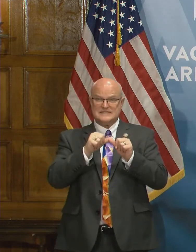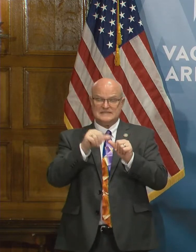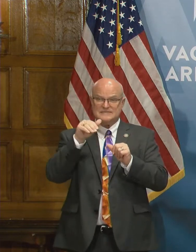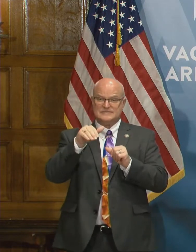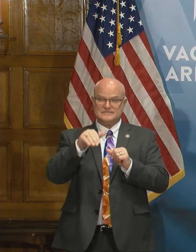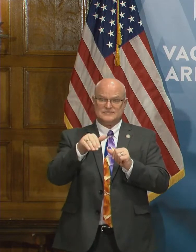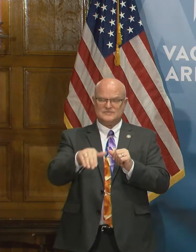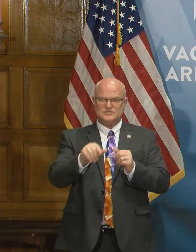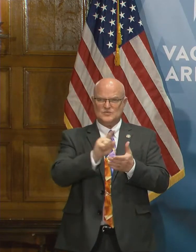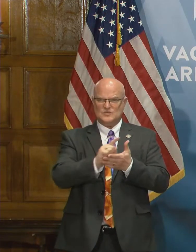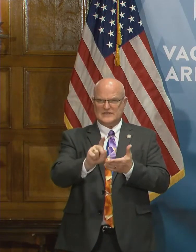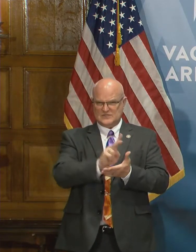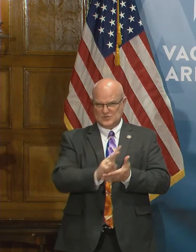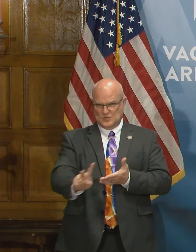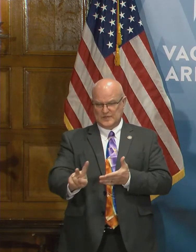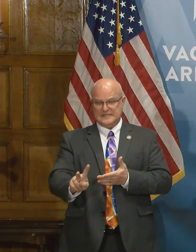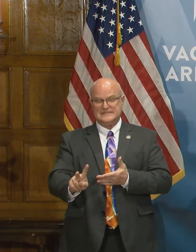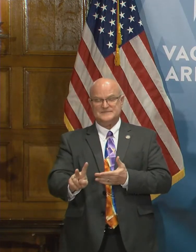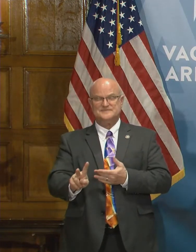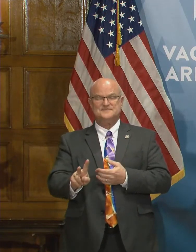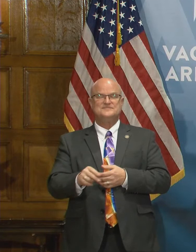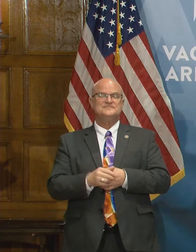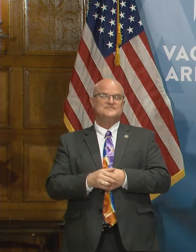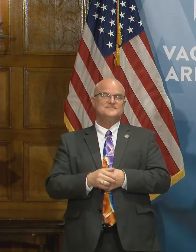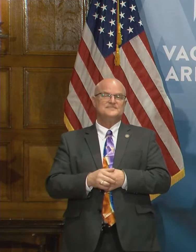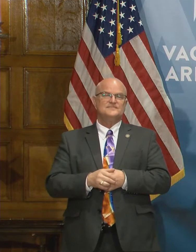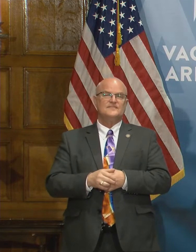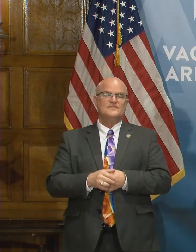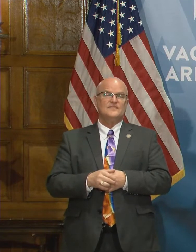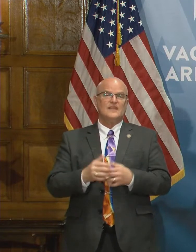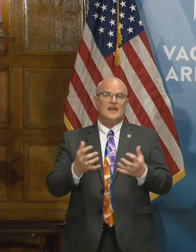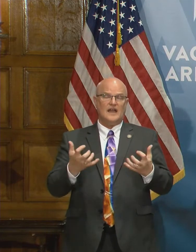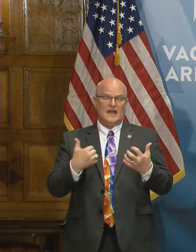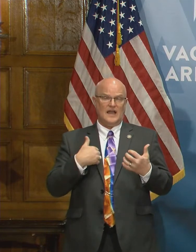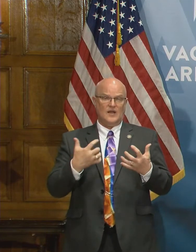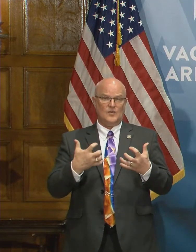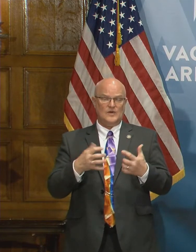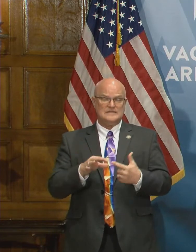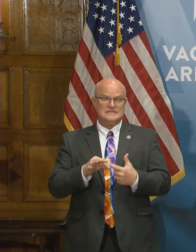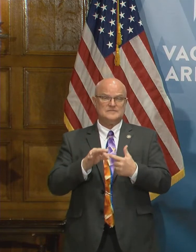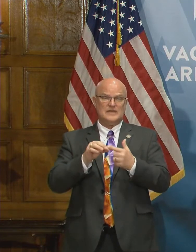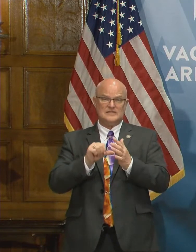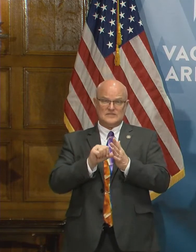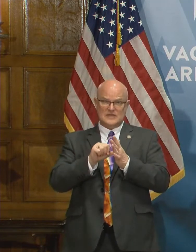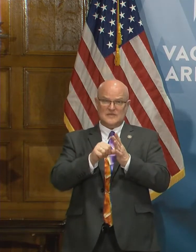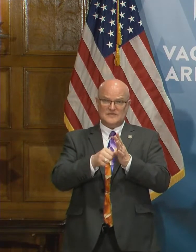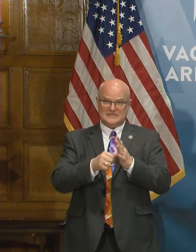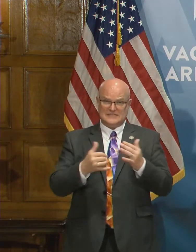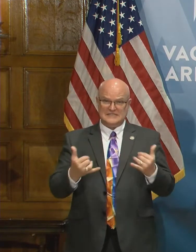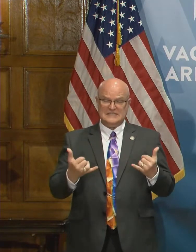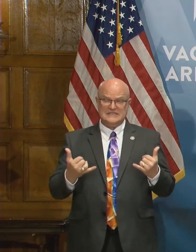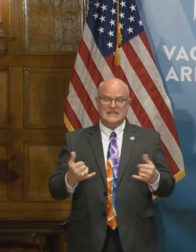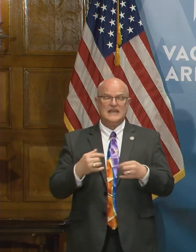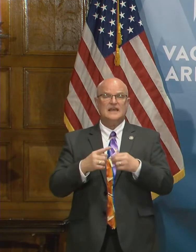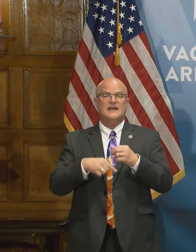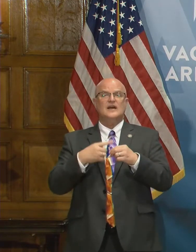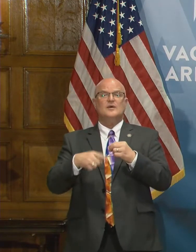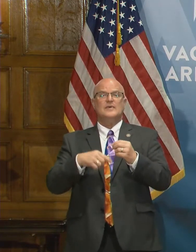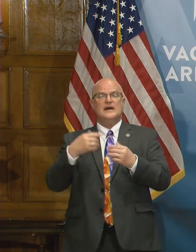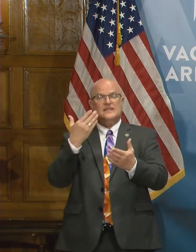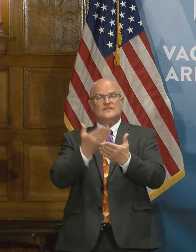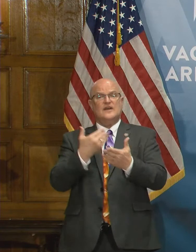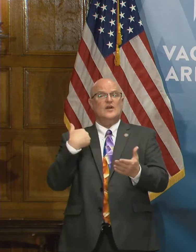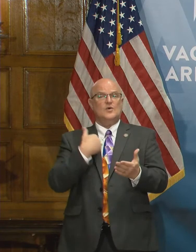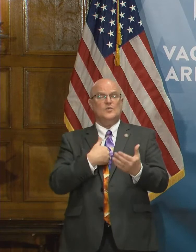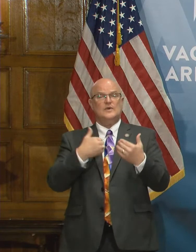over the next week to 2 weeks. I want to make a special emphasis today on the fact